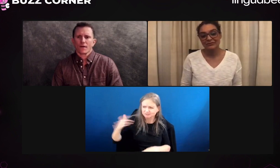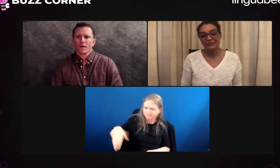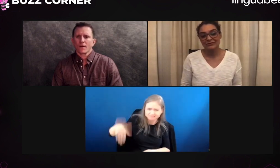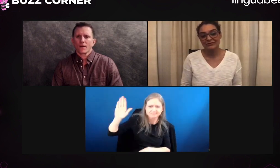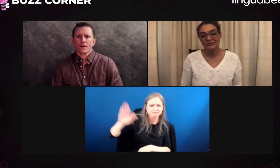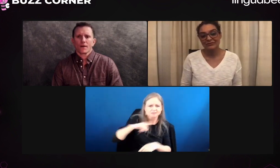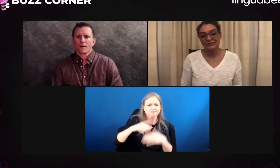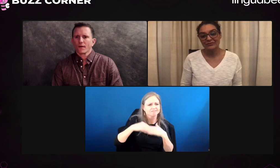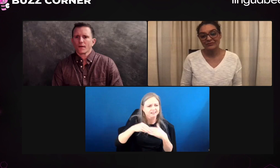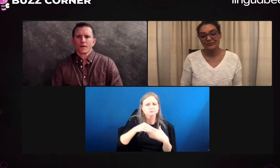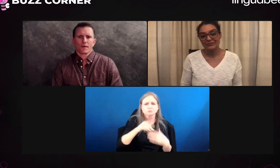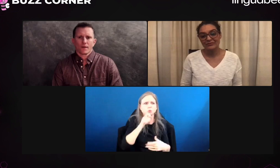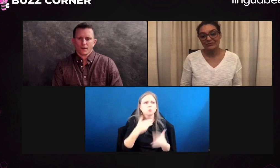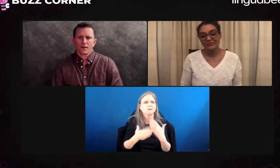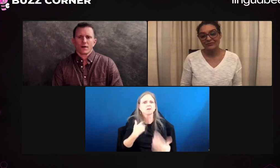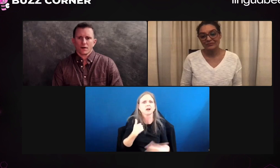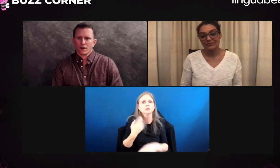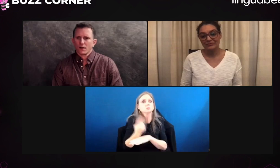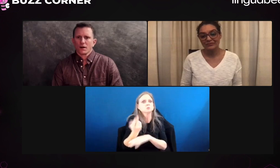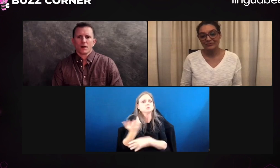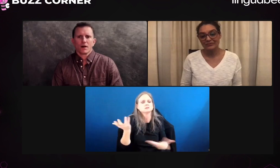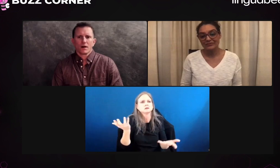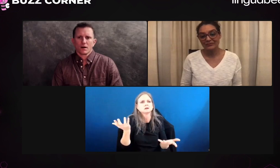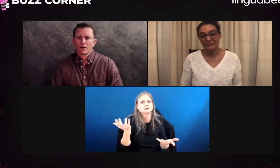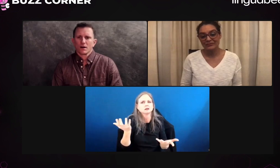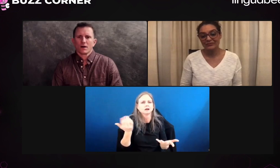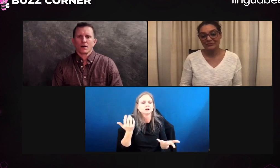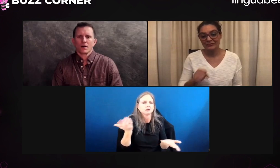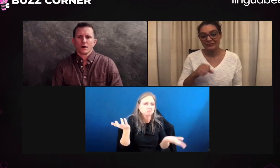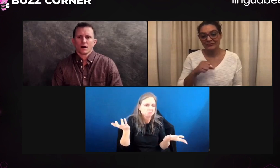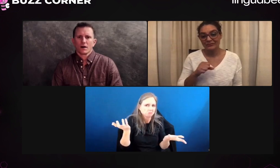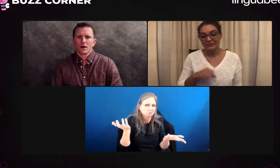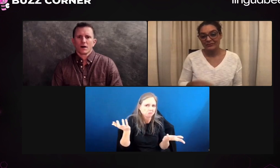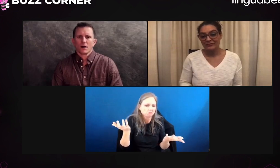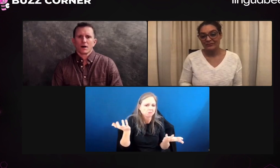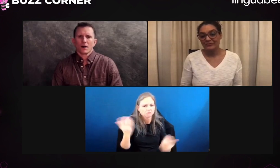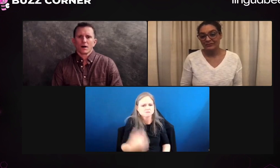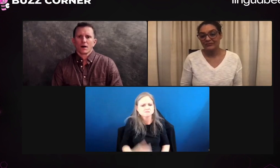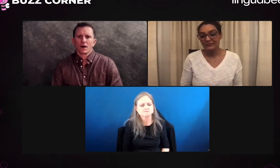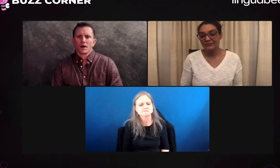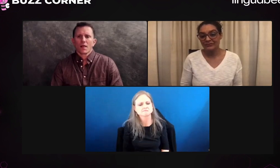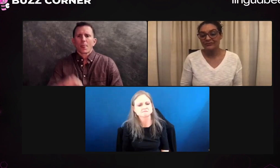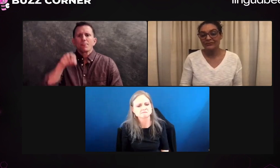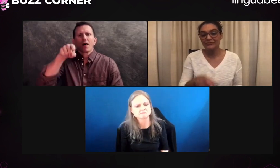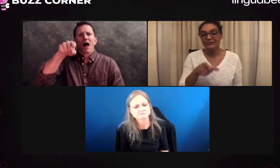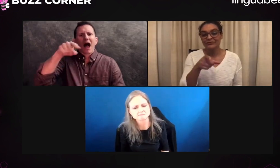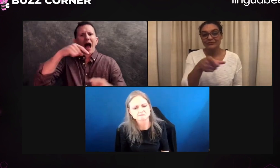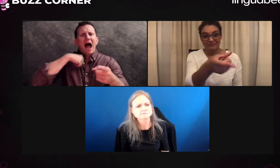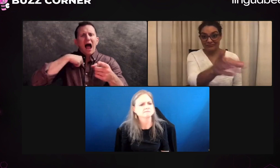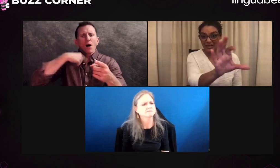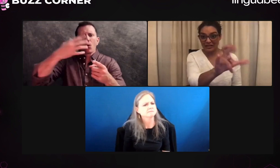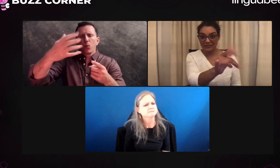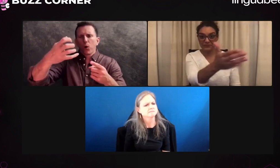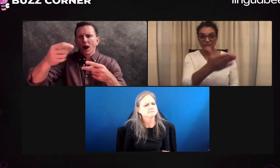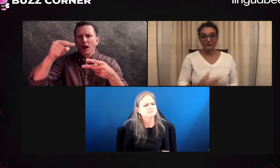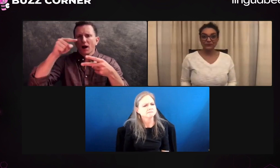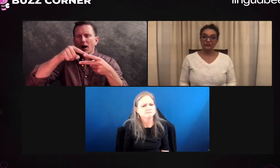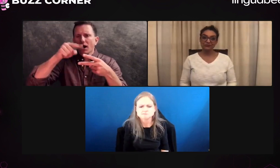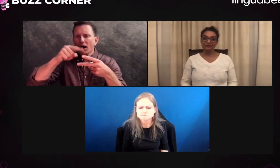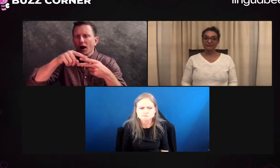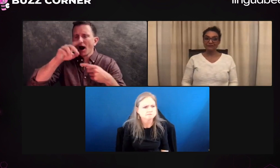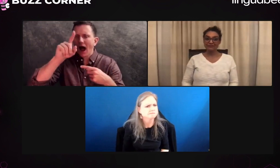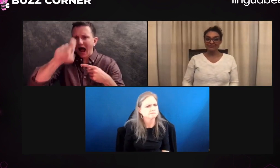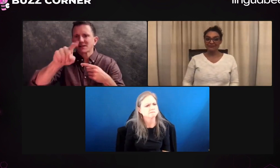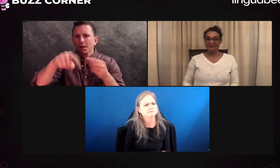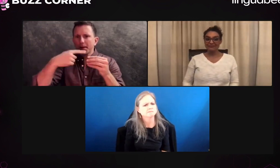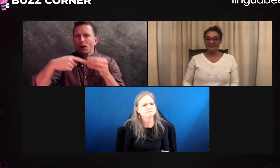am flexible. We have to be flexible. For those of us who have experienced this life as a deaf person, we don't have